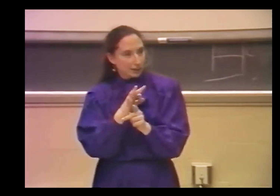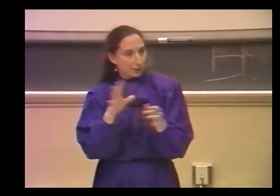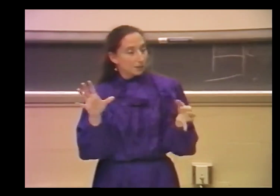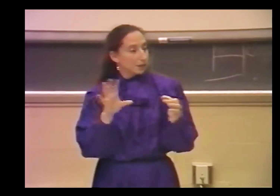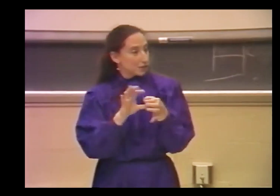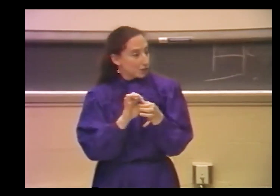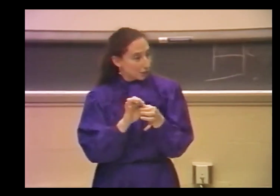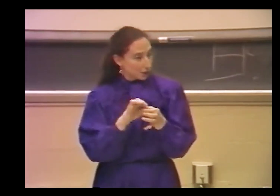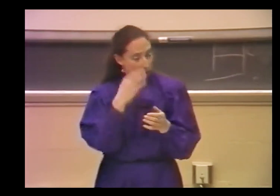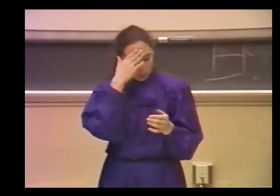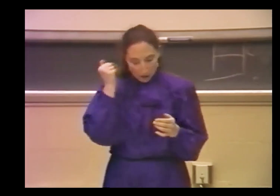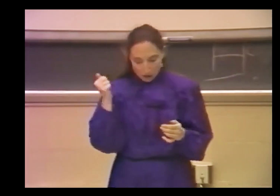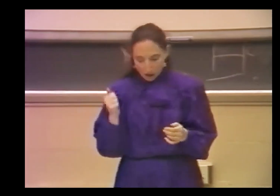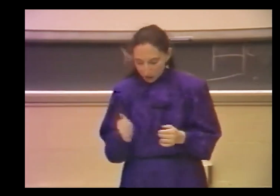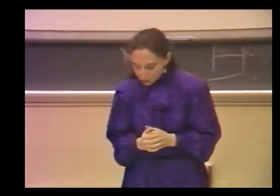of conjunctions because